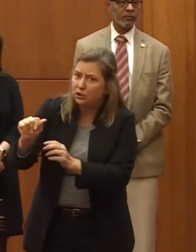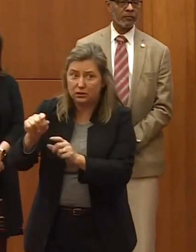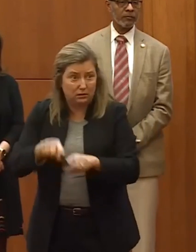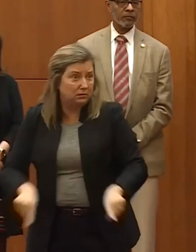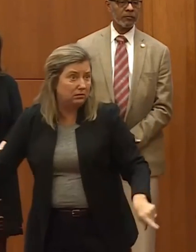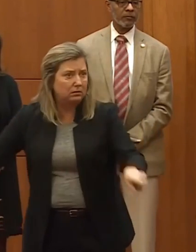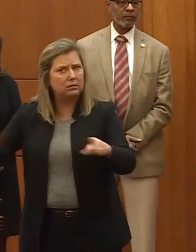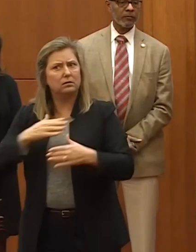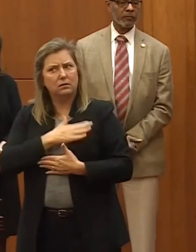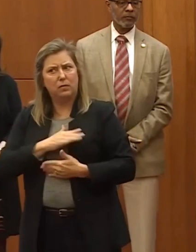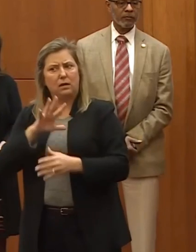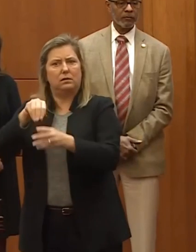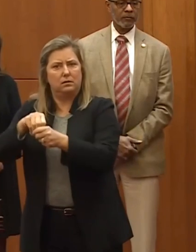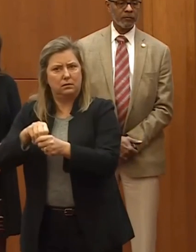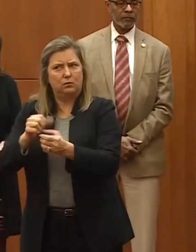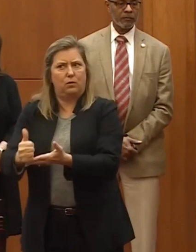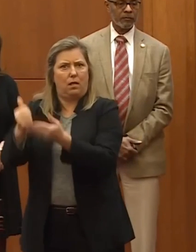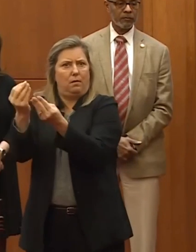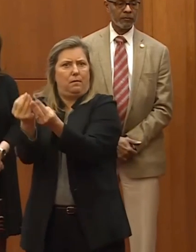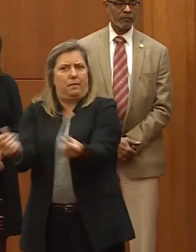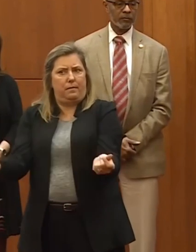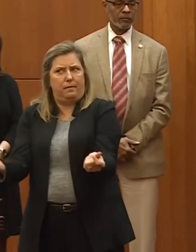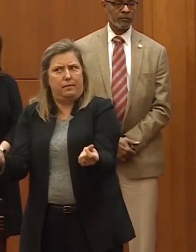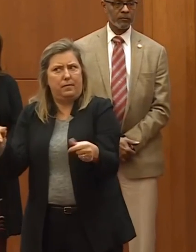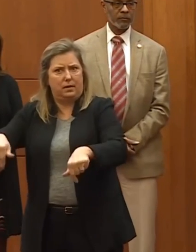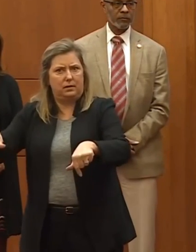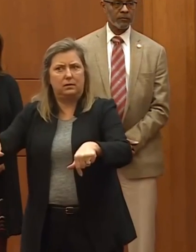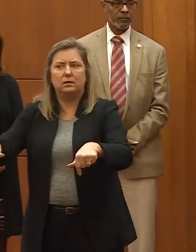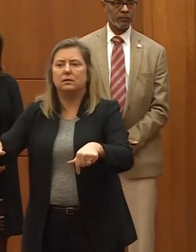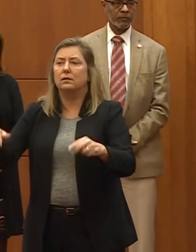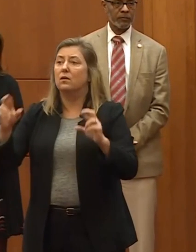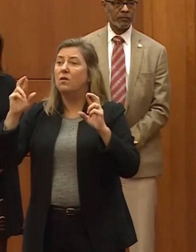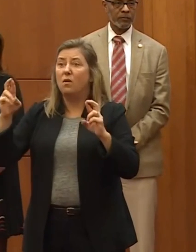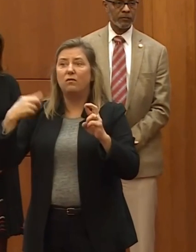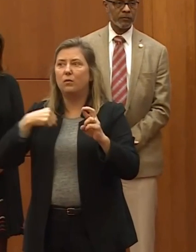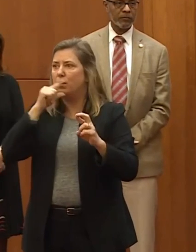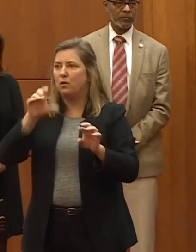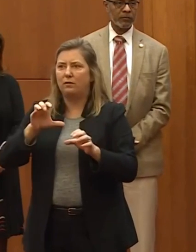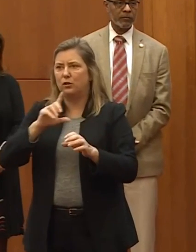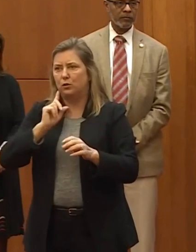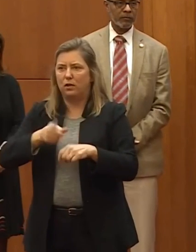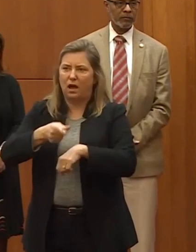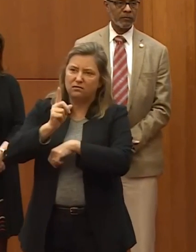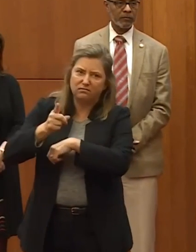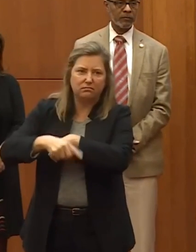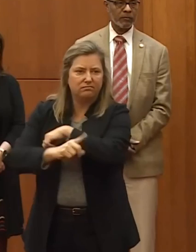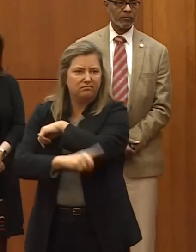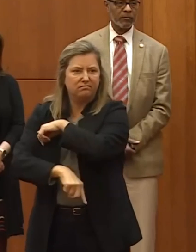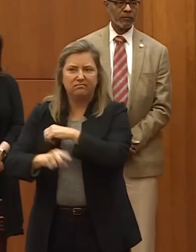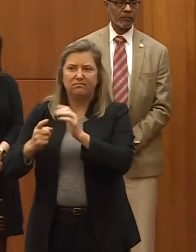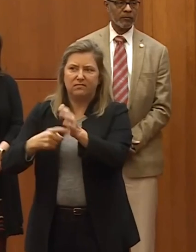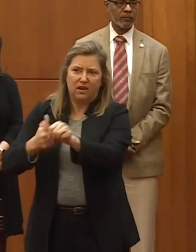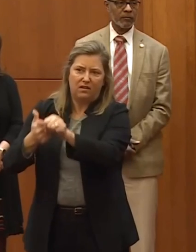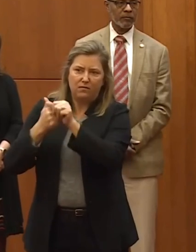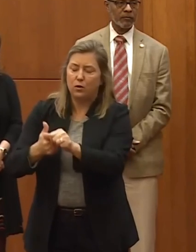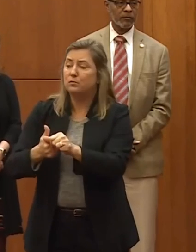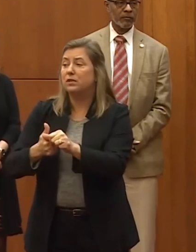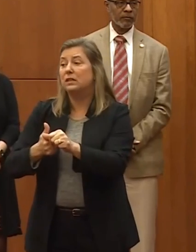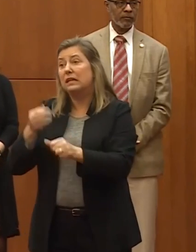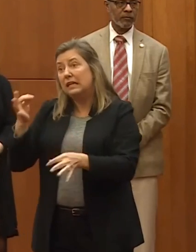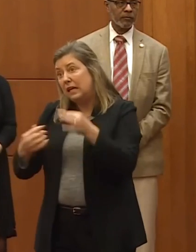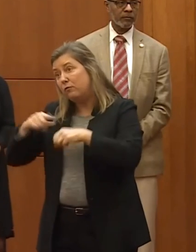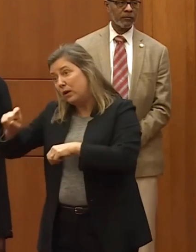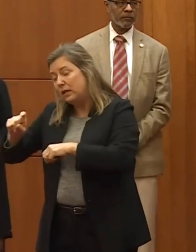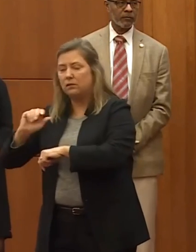to ask Virginians to be part of the solution, and hopefully we won't get to the point where we have to do a lot of enforcement. We will have that in place if